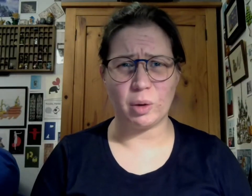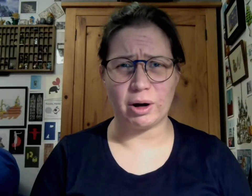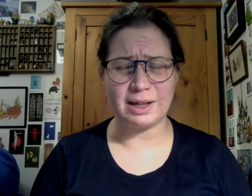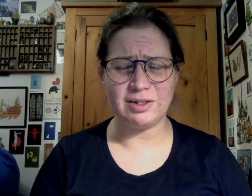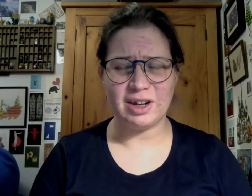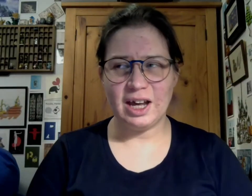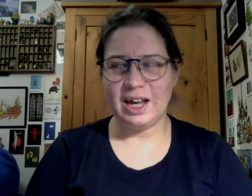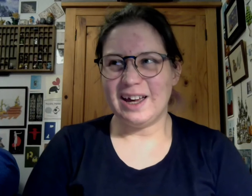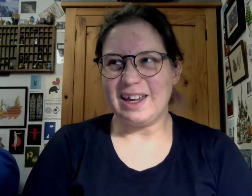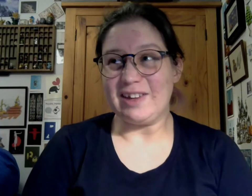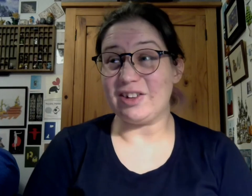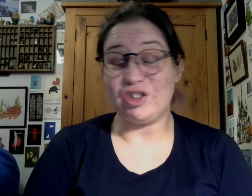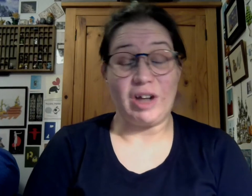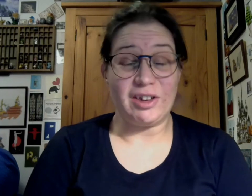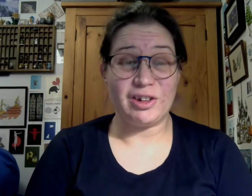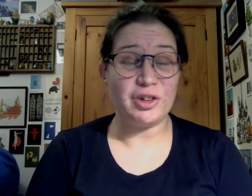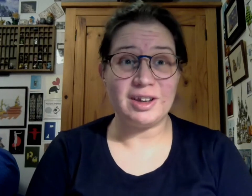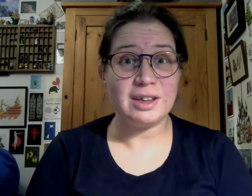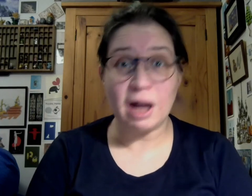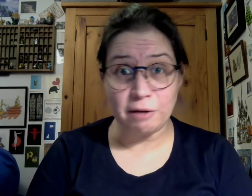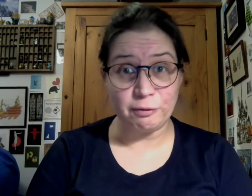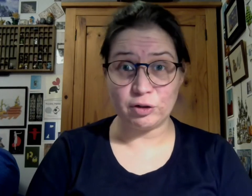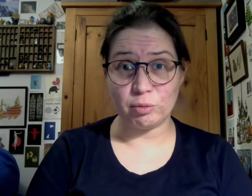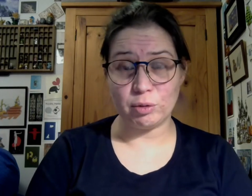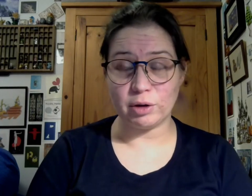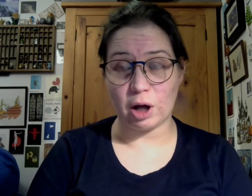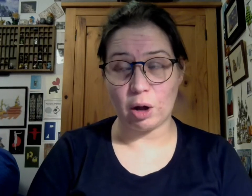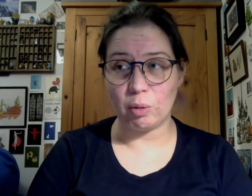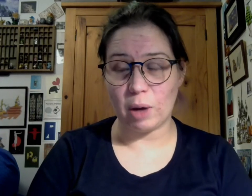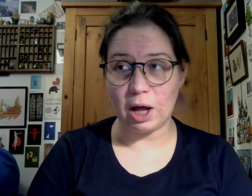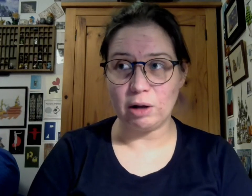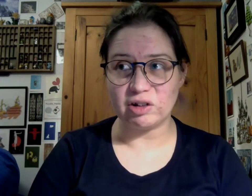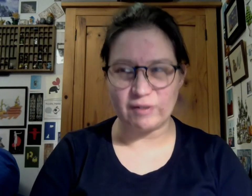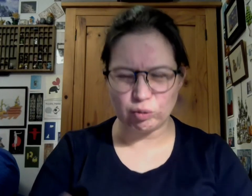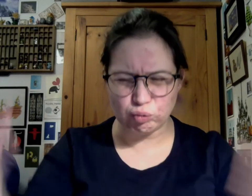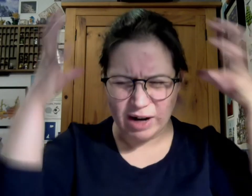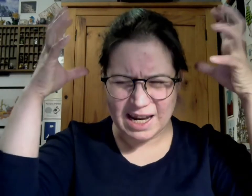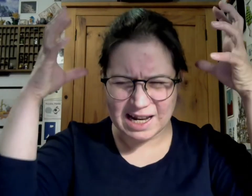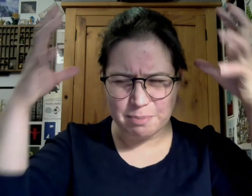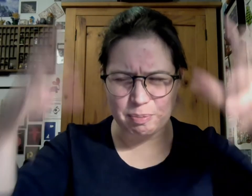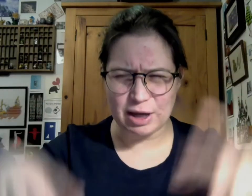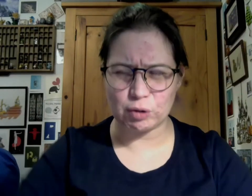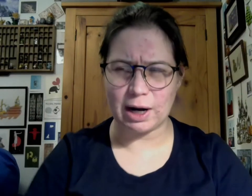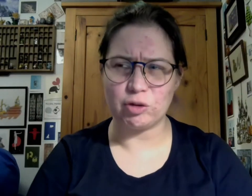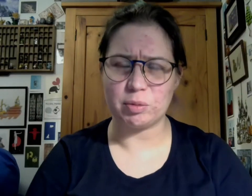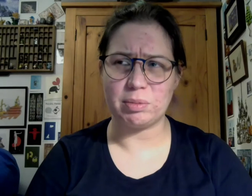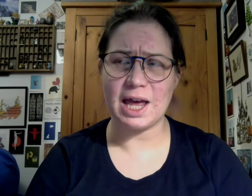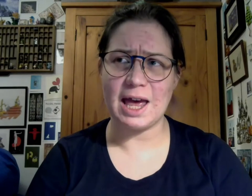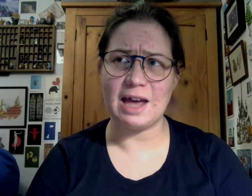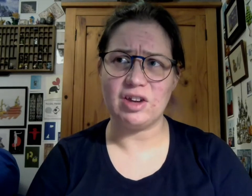whined. It's just not enough to rule the whole world and have a really big crown top of my head.